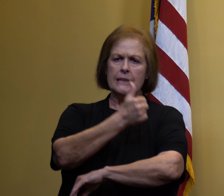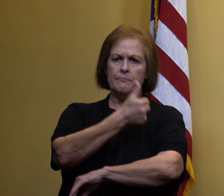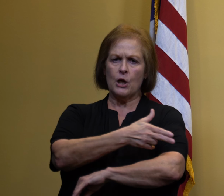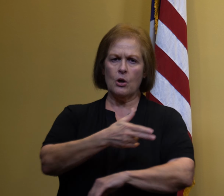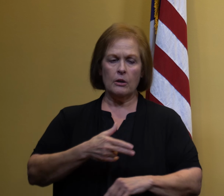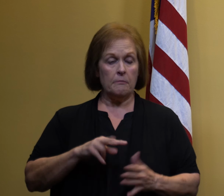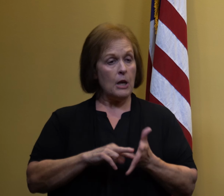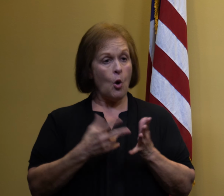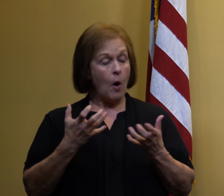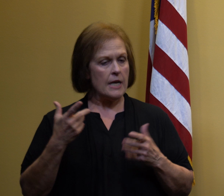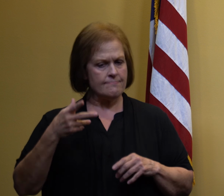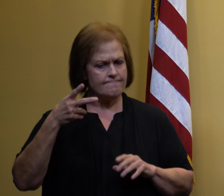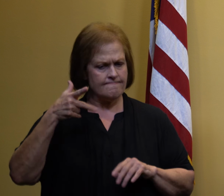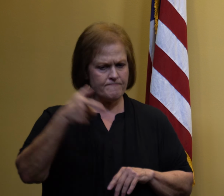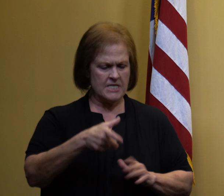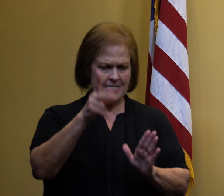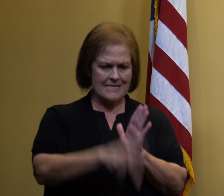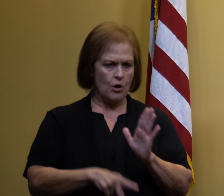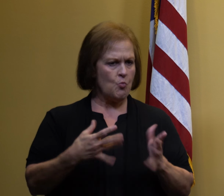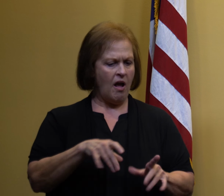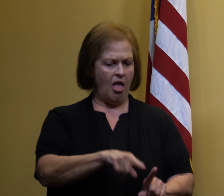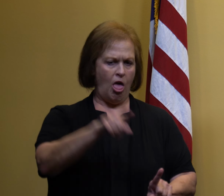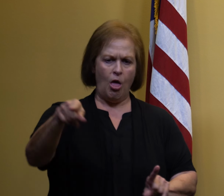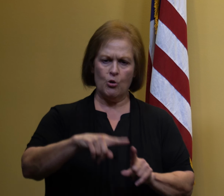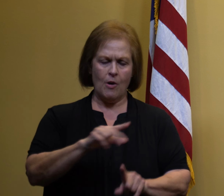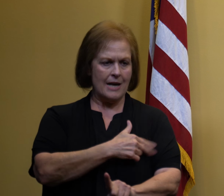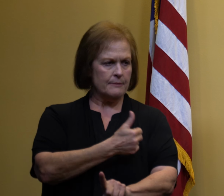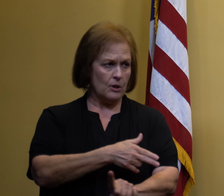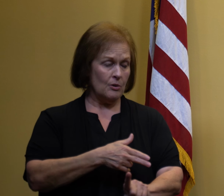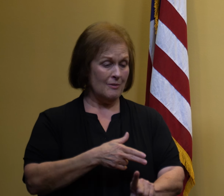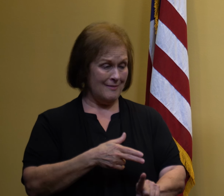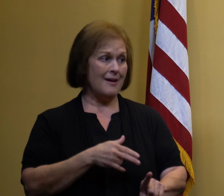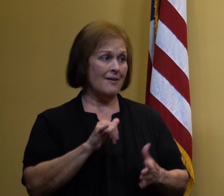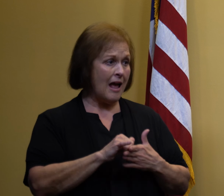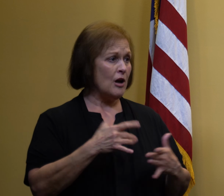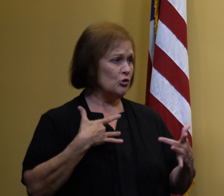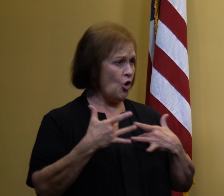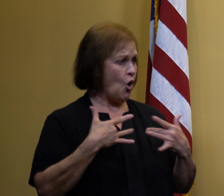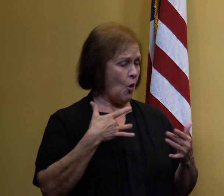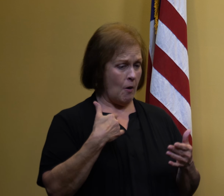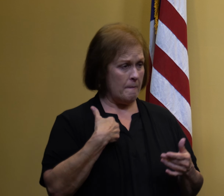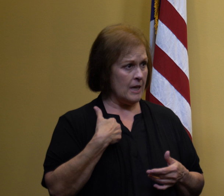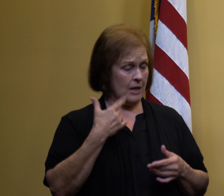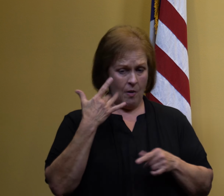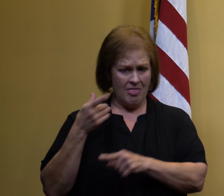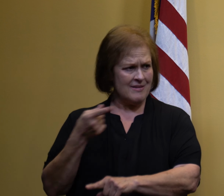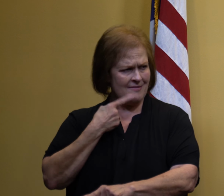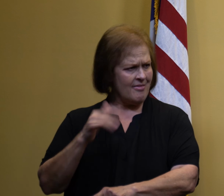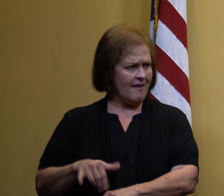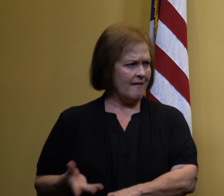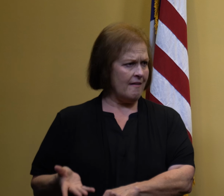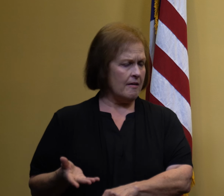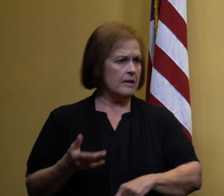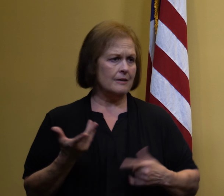intentions of no one going to the hospital, something that we all should be concerned about. And definitely, this is not a